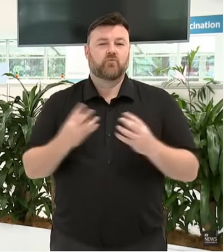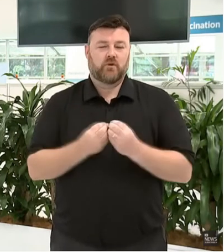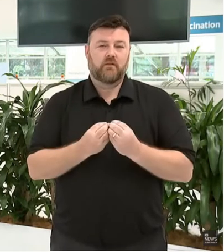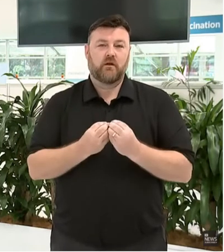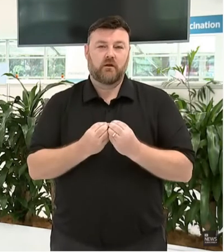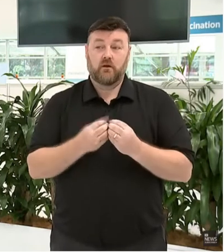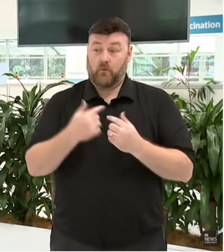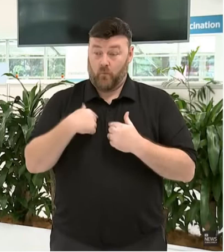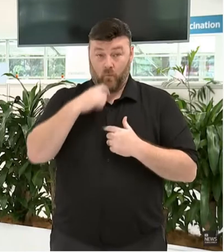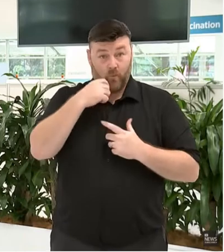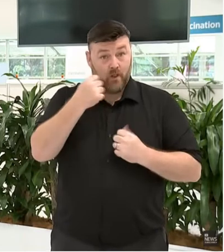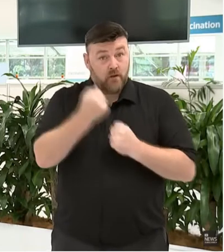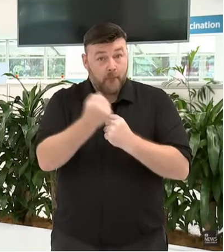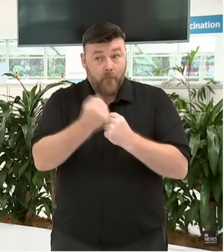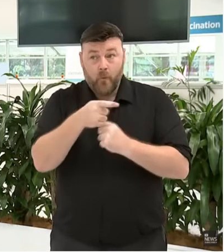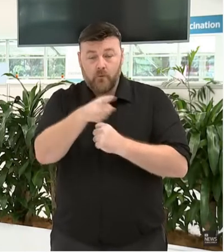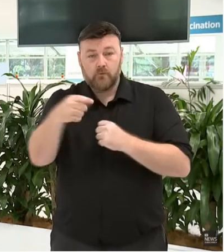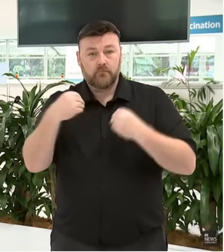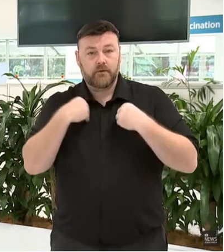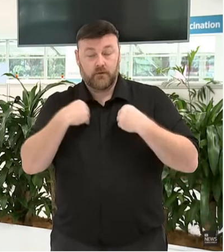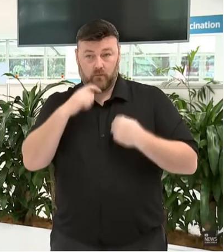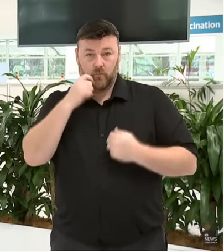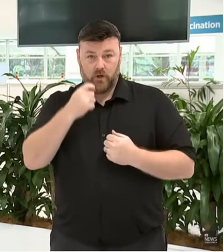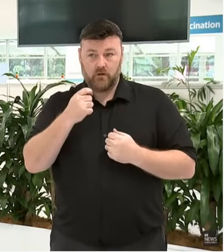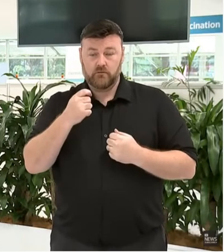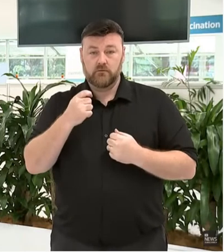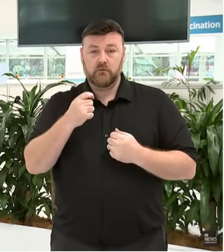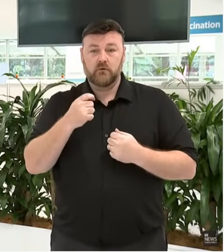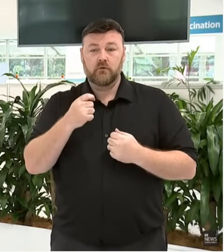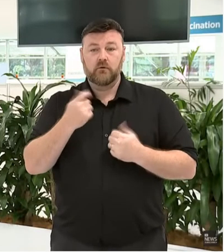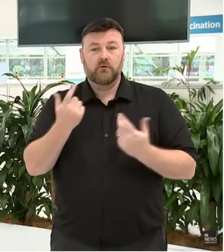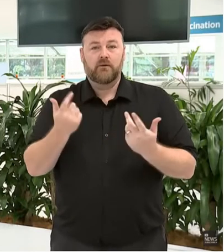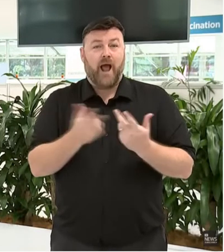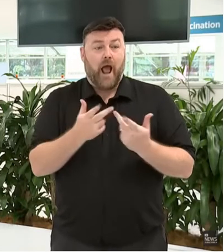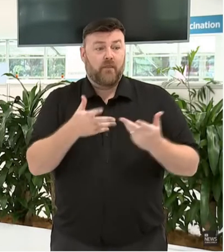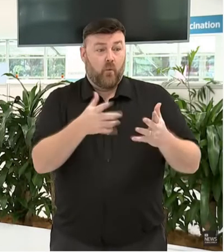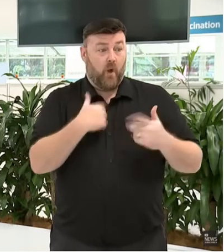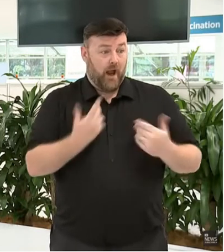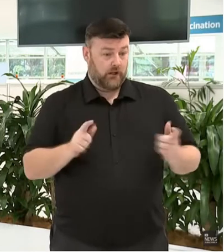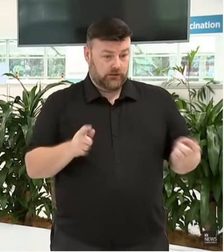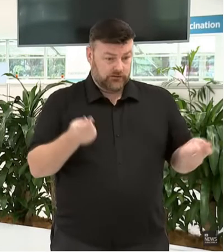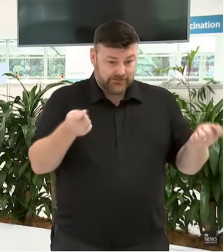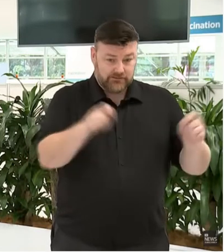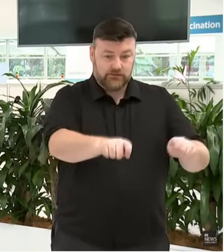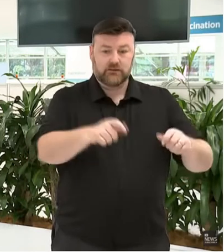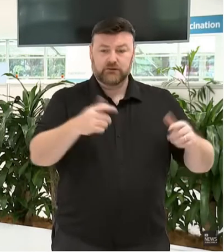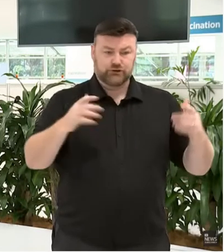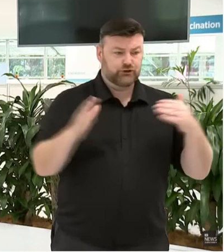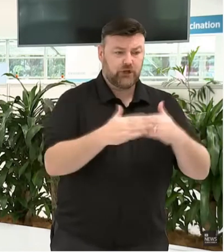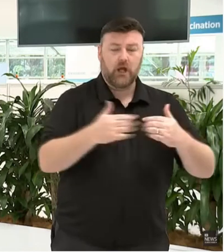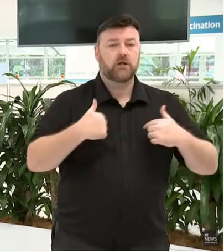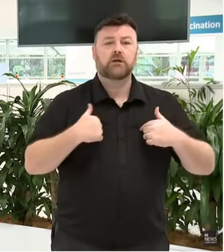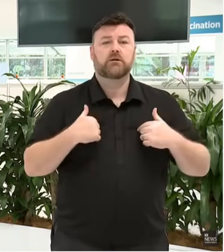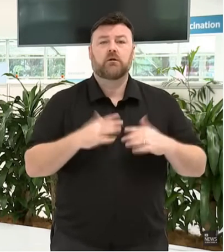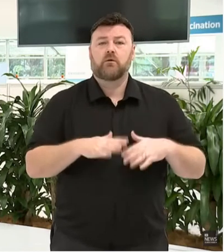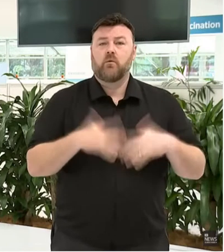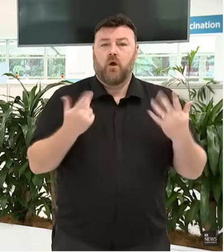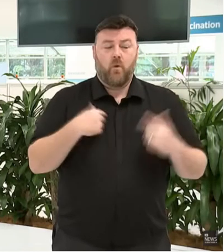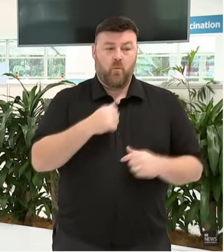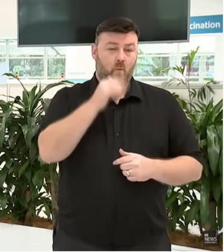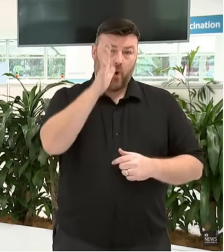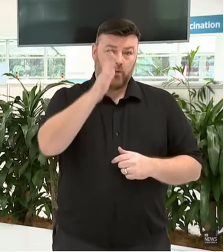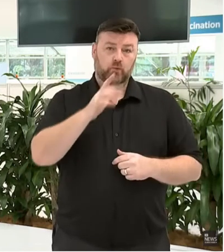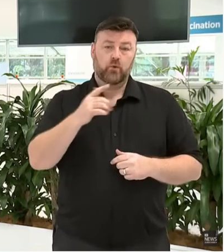that support for businesses. The alternative is to shut down. We are not going to do that. We're opening up. We're learning to live alongside